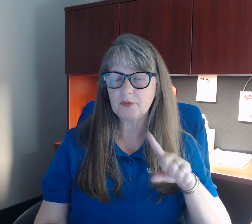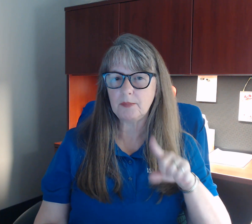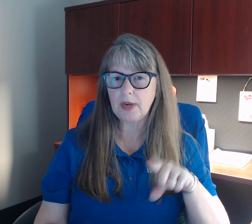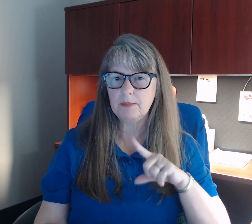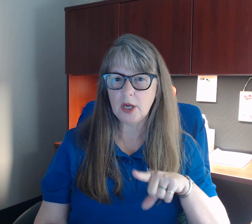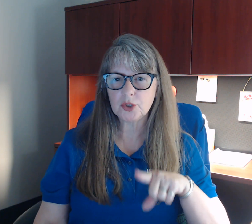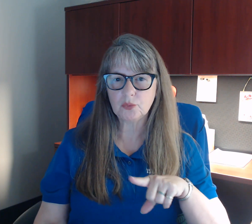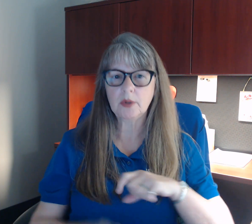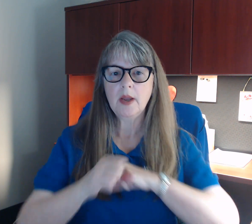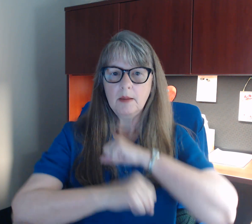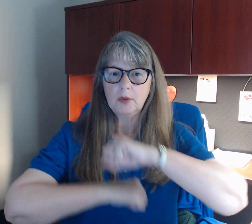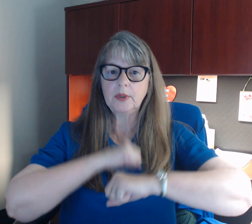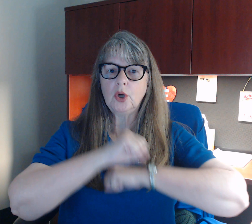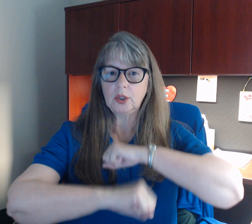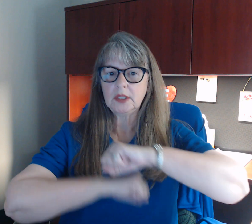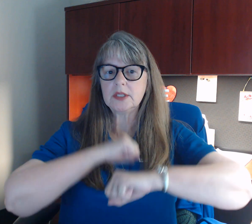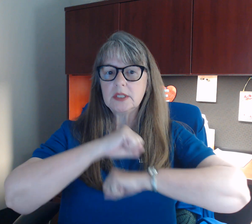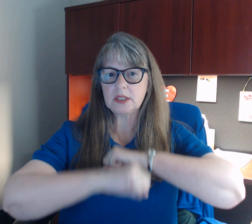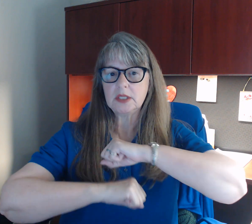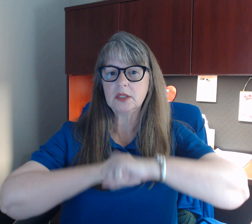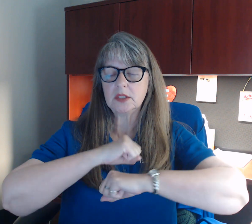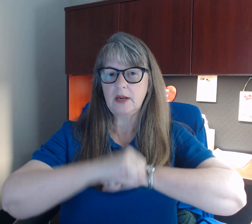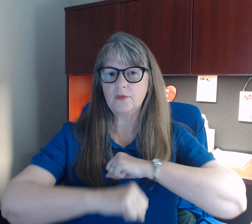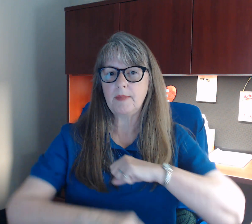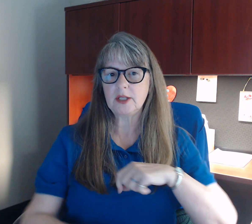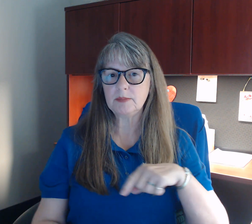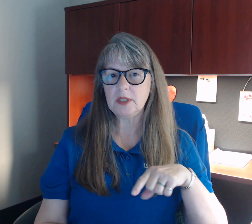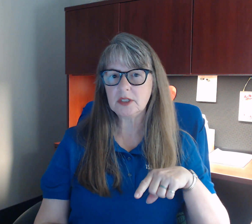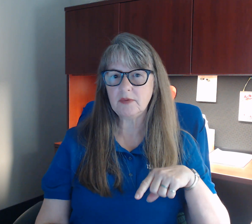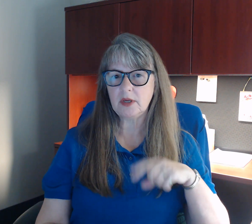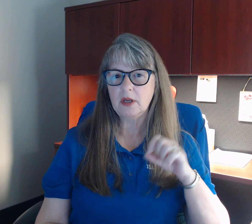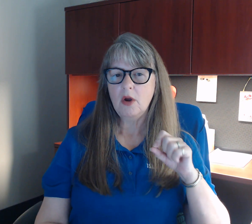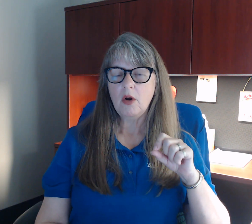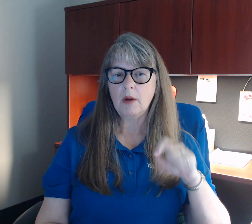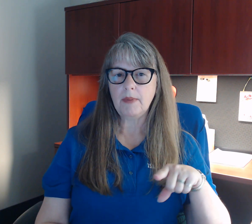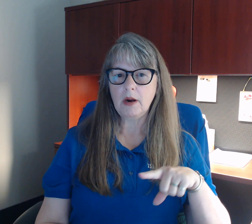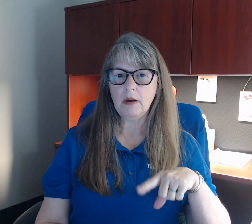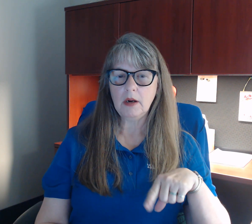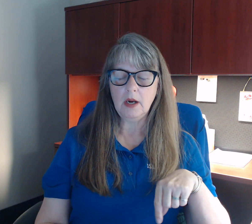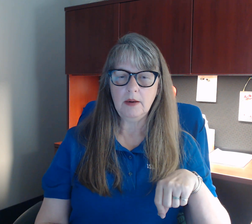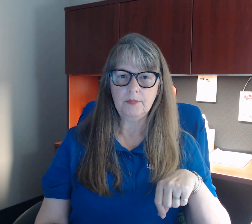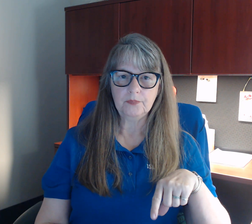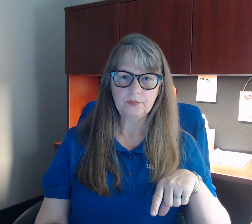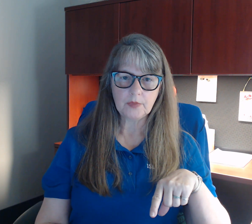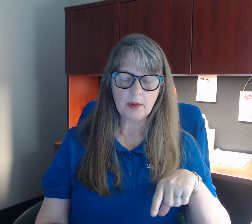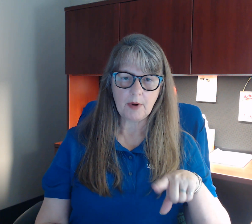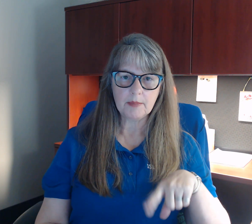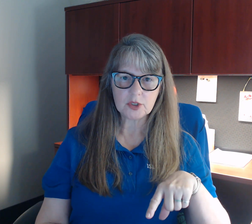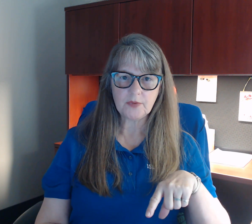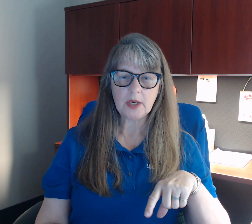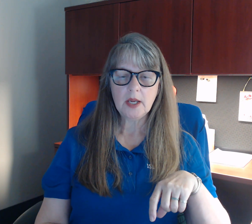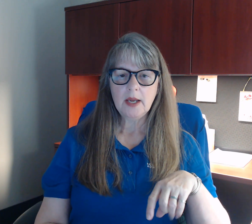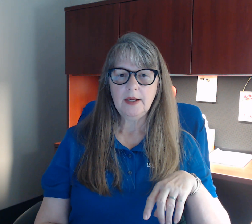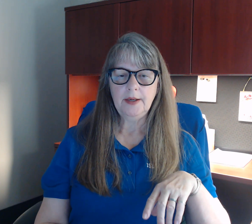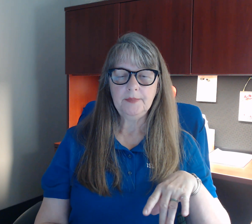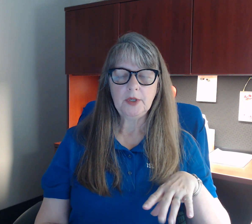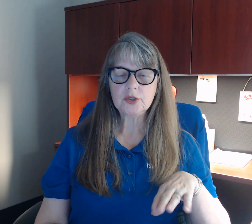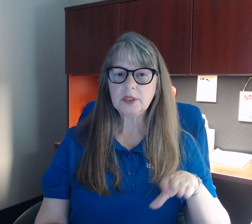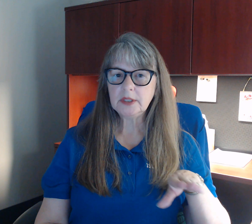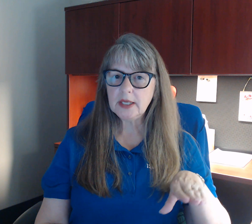but I'm not sure. But regardless, this is the sign for bat mitzvah or a bar mitzvah. I used to live